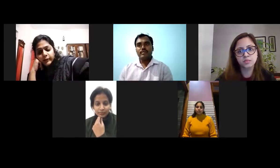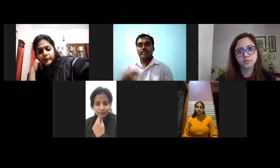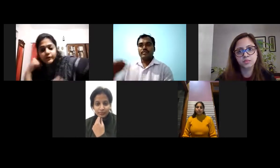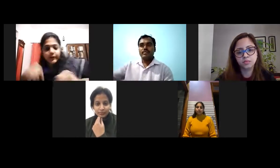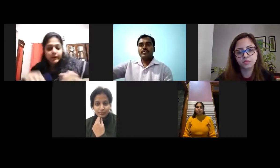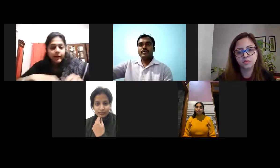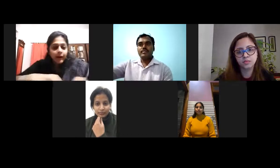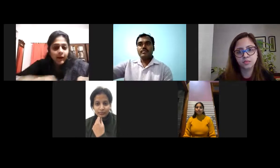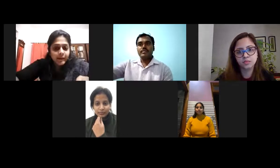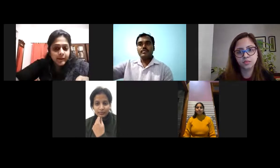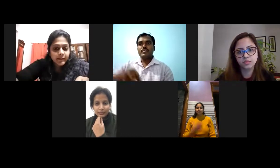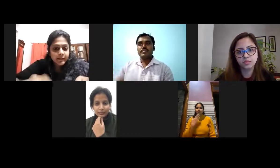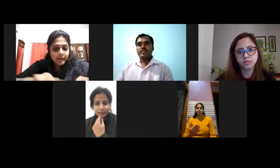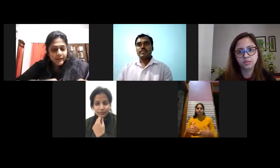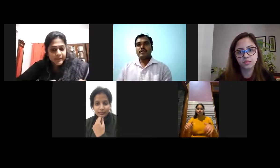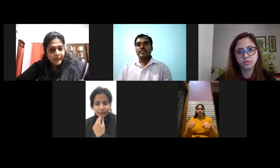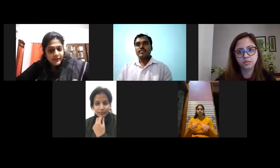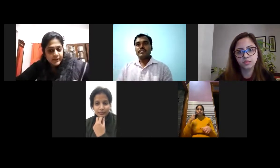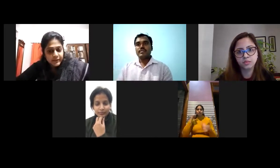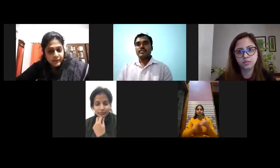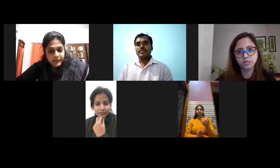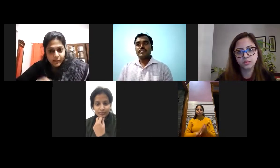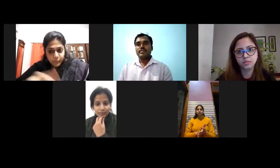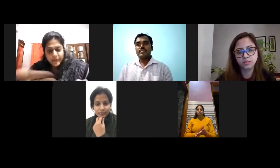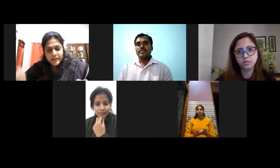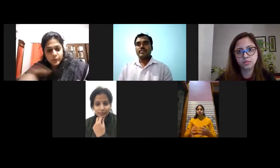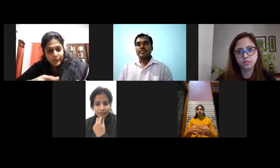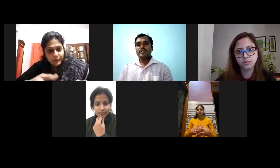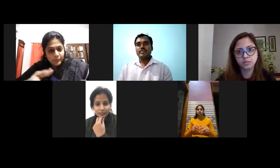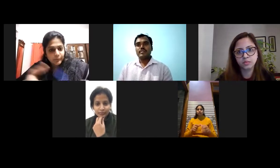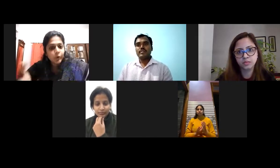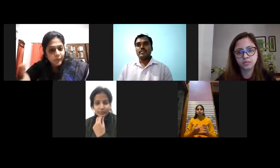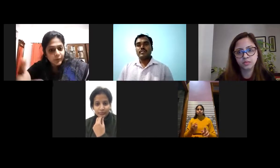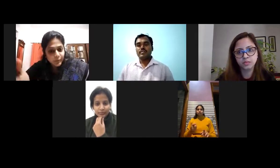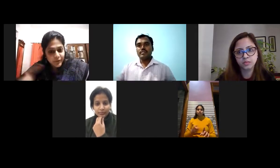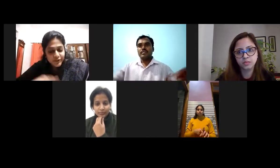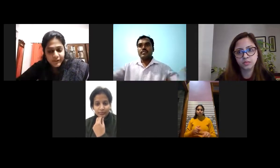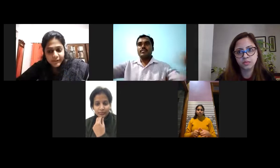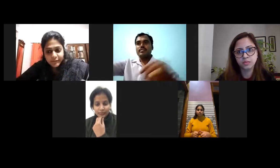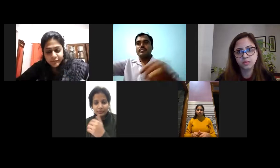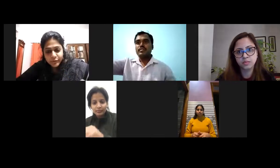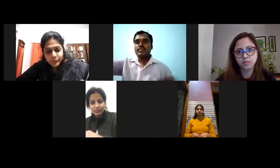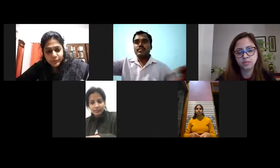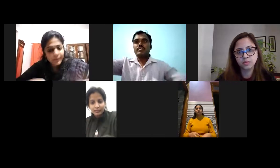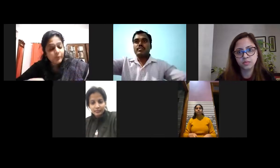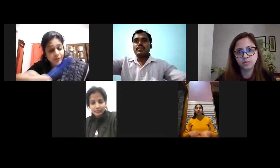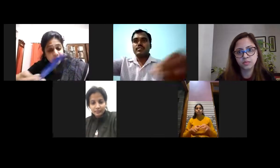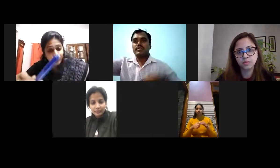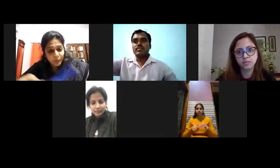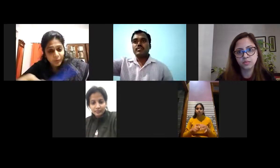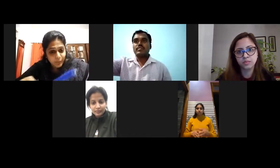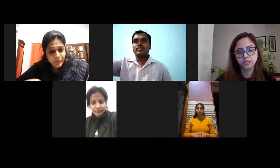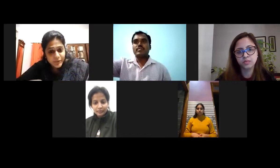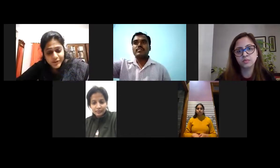Thank you, Aishwarya. I think this can be considered as there is a comment or question rather for you. I mean, question